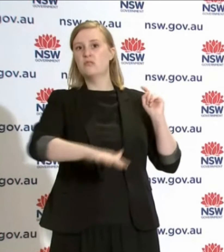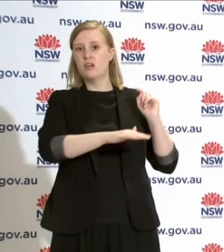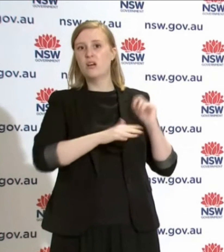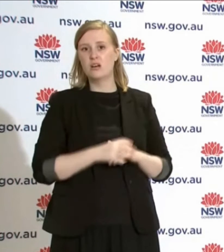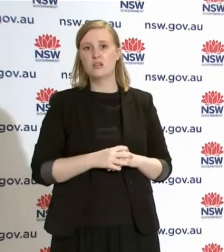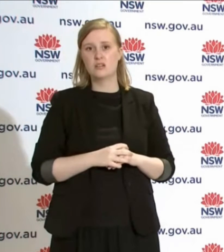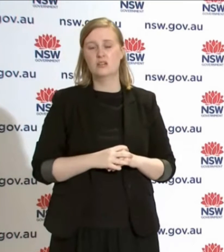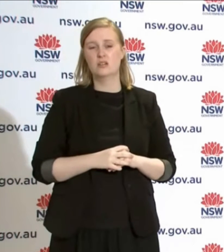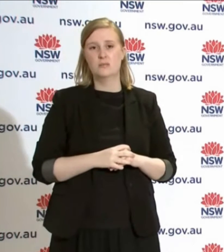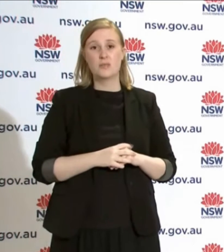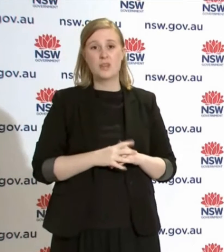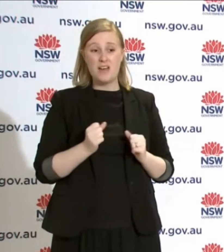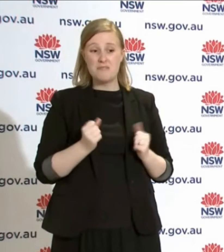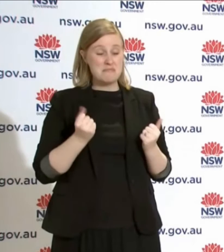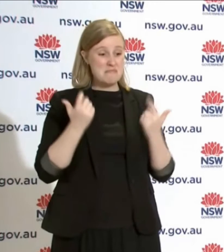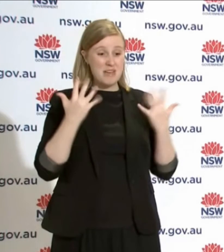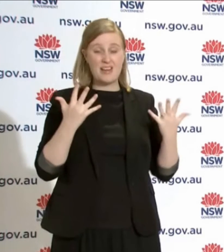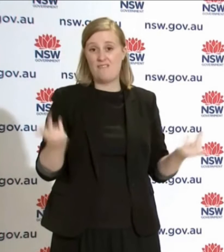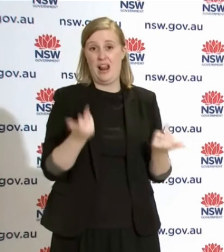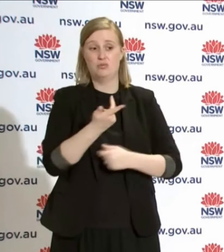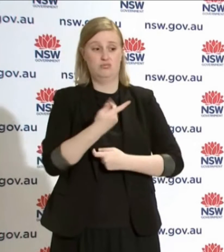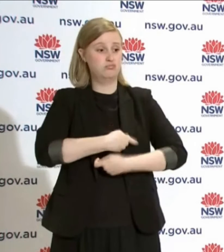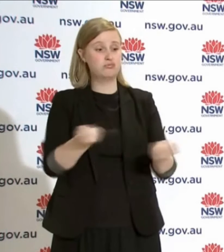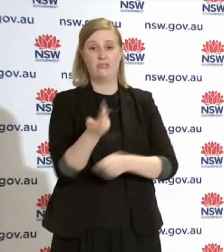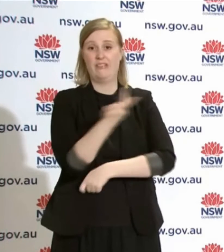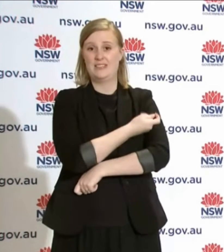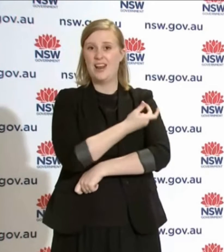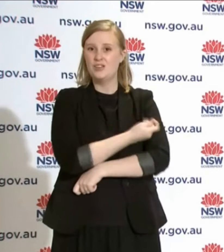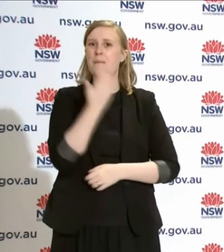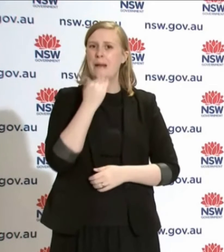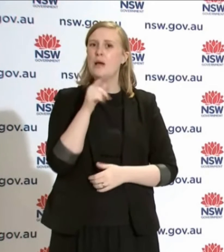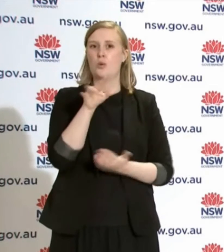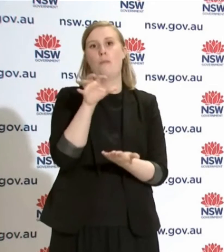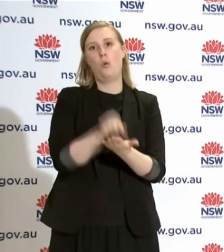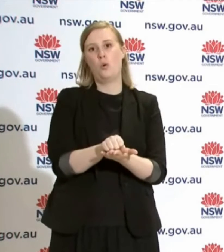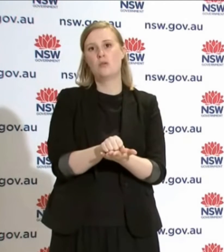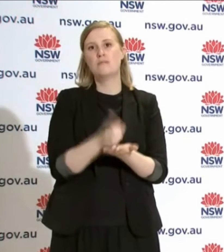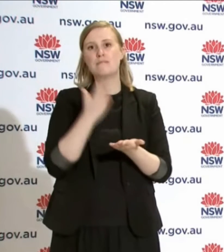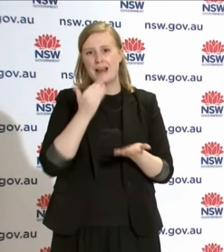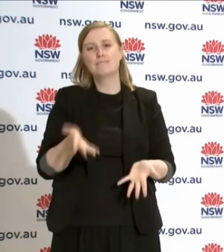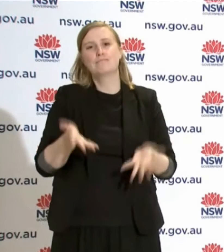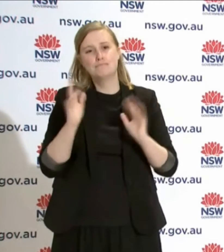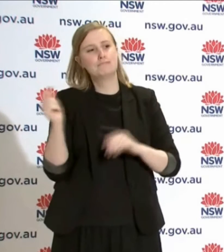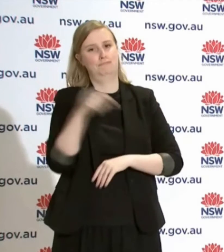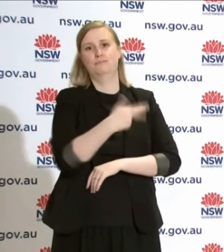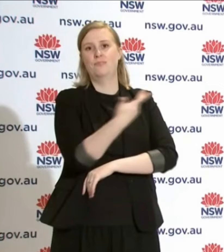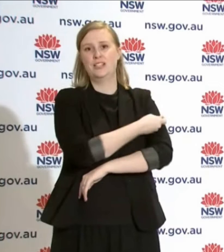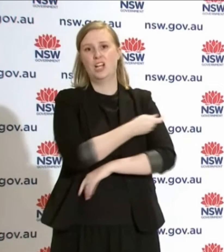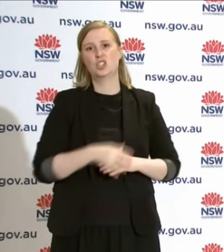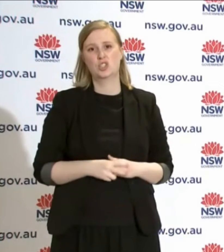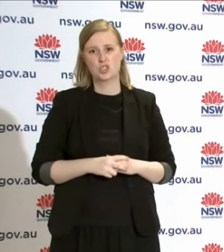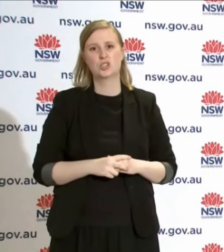to do this great amount of vaccination across those LGAs, and as the Premier has said, They have all lifted